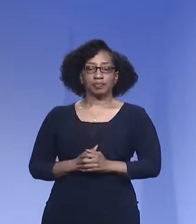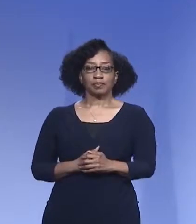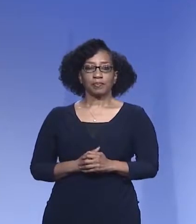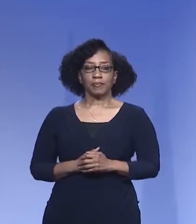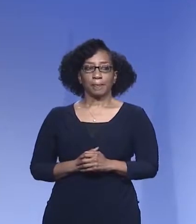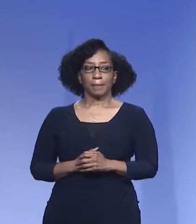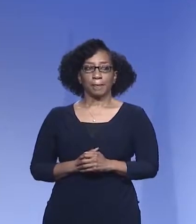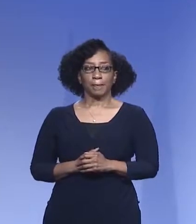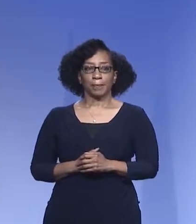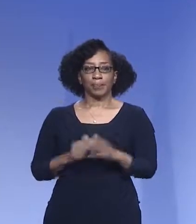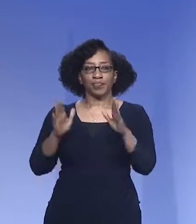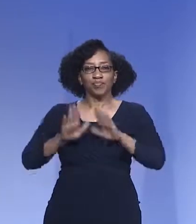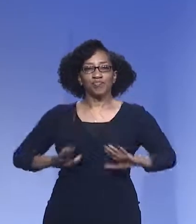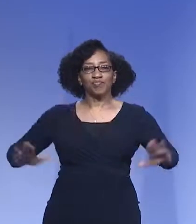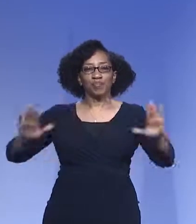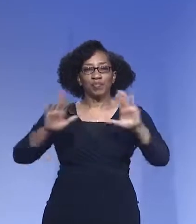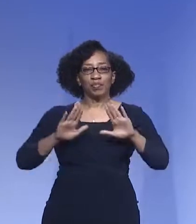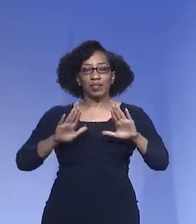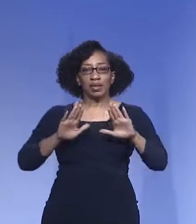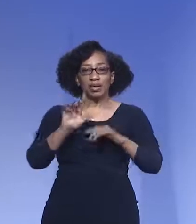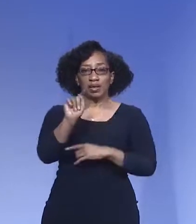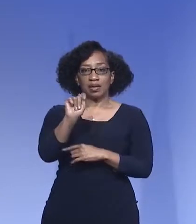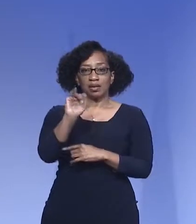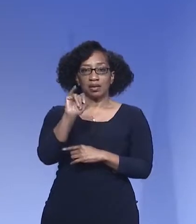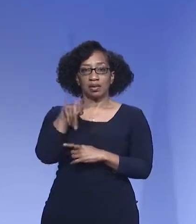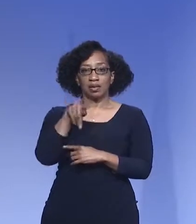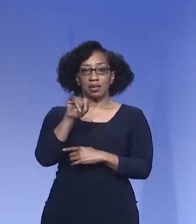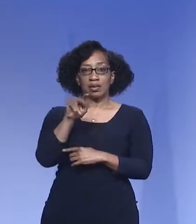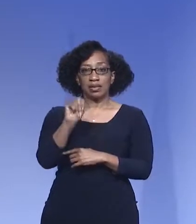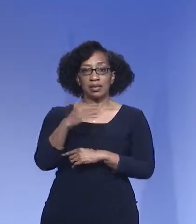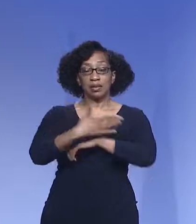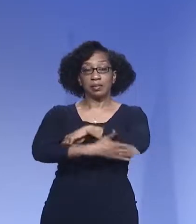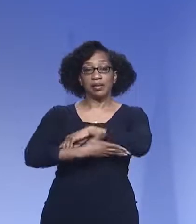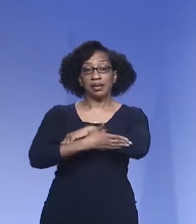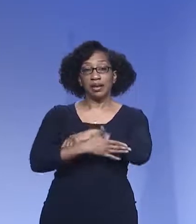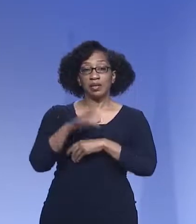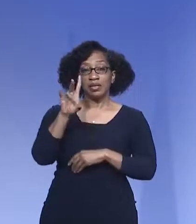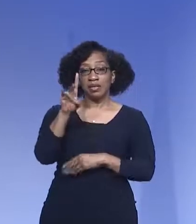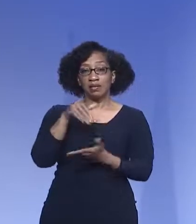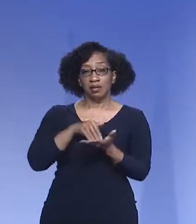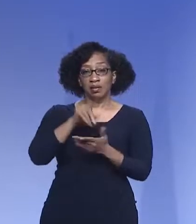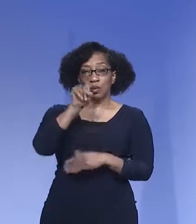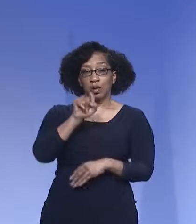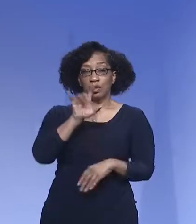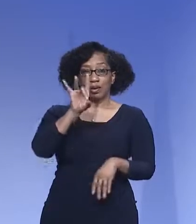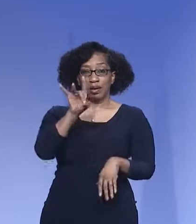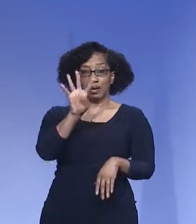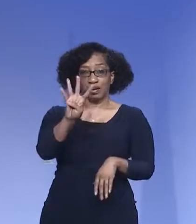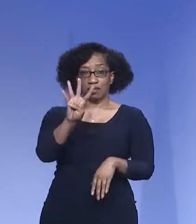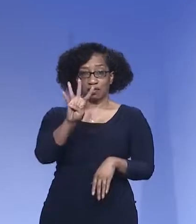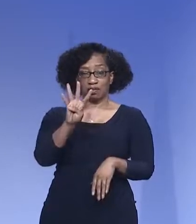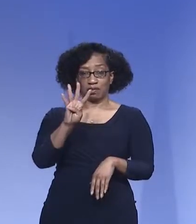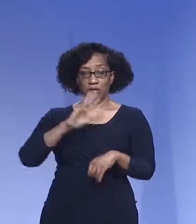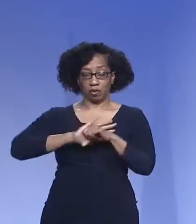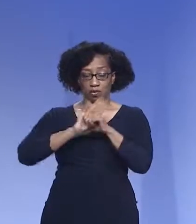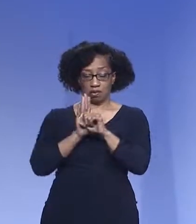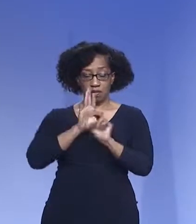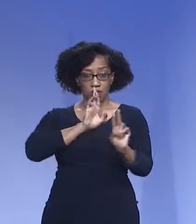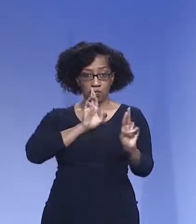the surrounding area, in Tittman County, Tennessee, we have 7,184 cases that have been